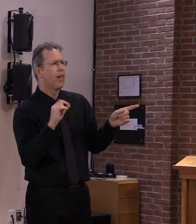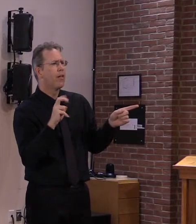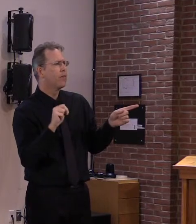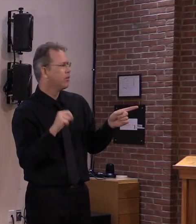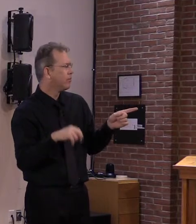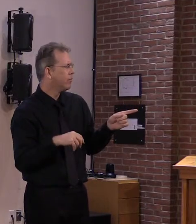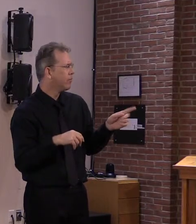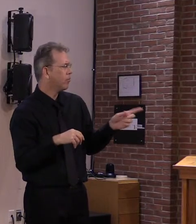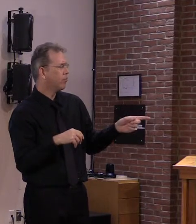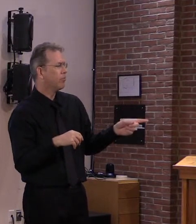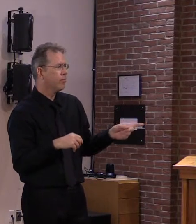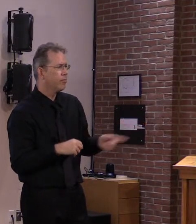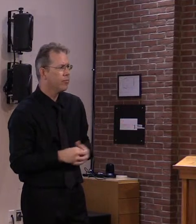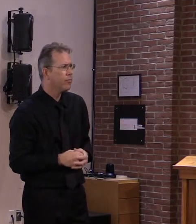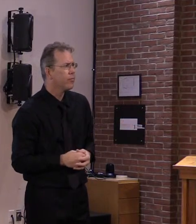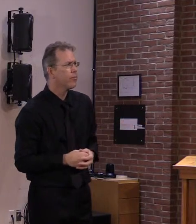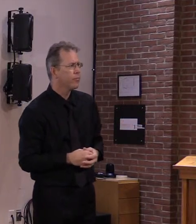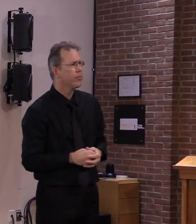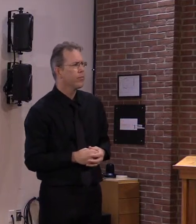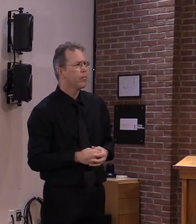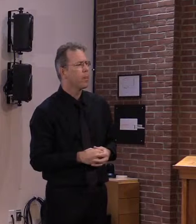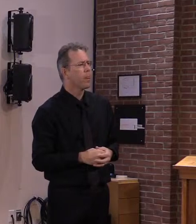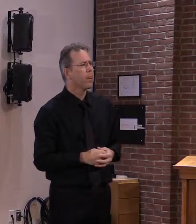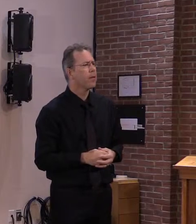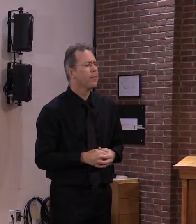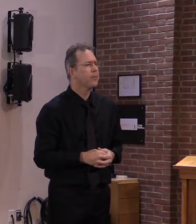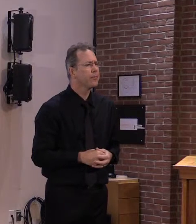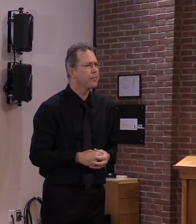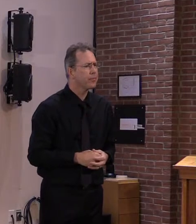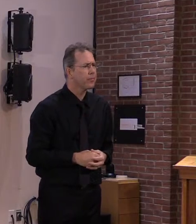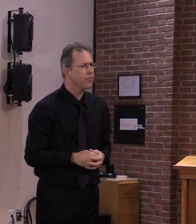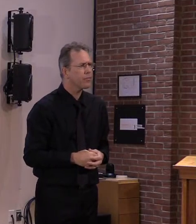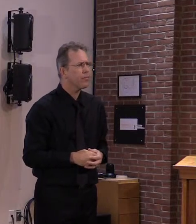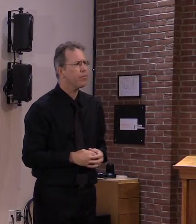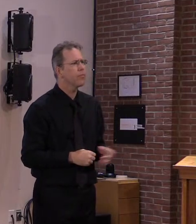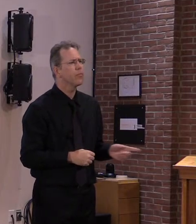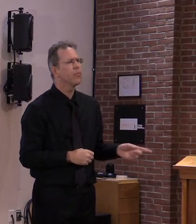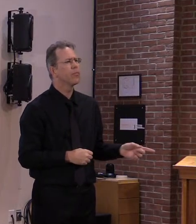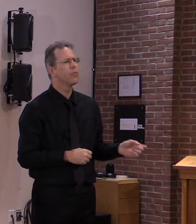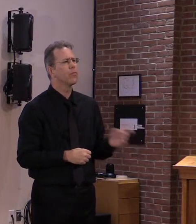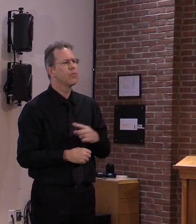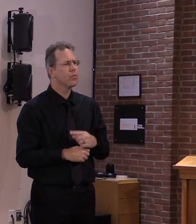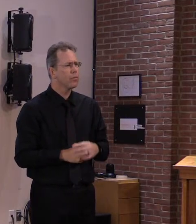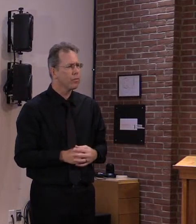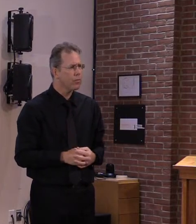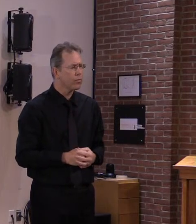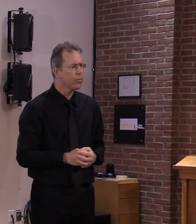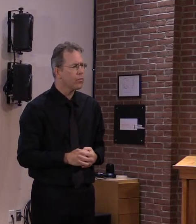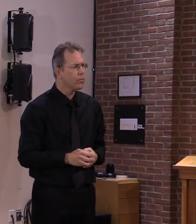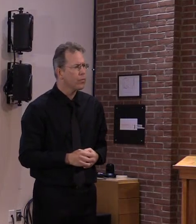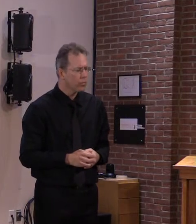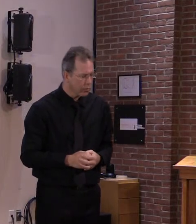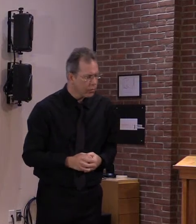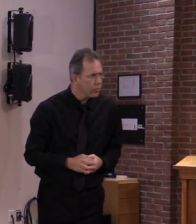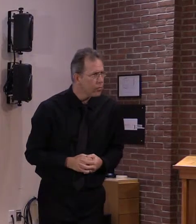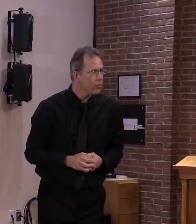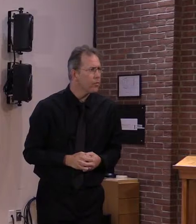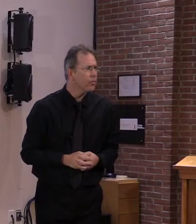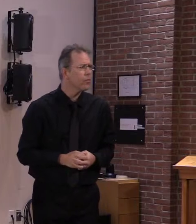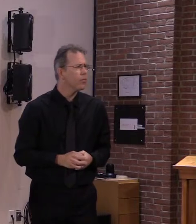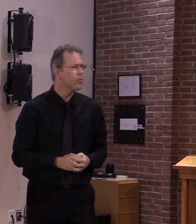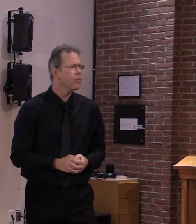where that person was could potentially spread the virus to others. We determined